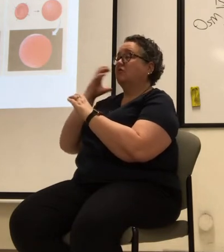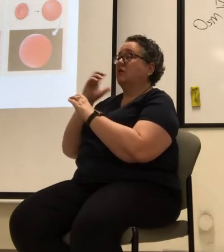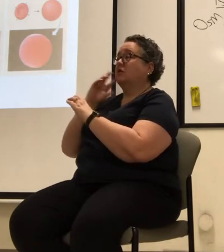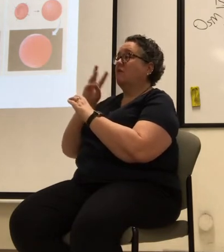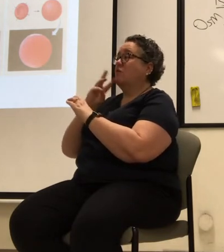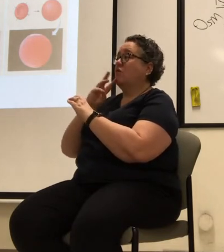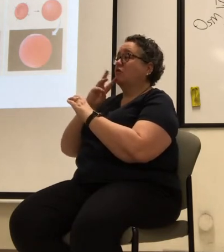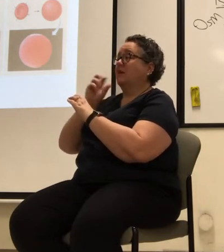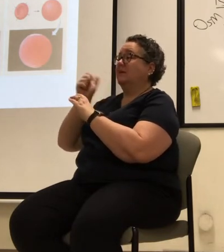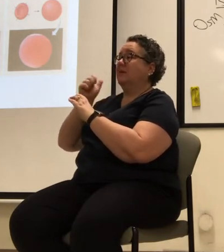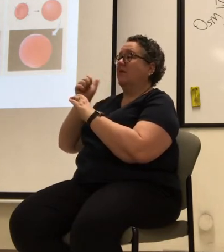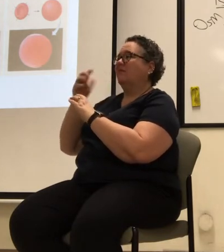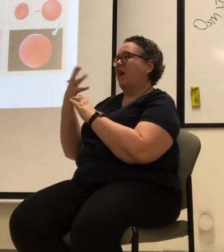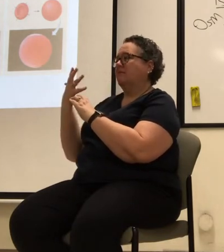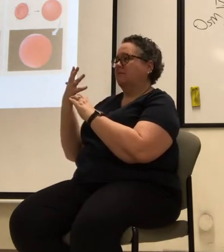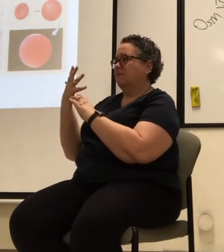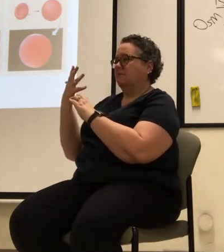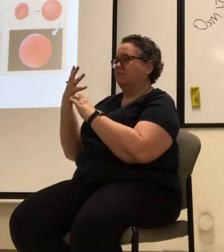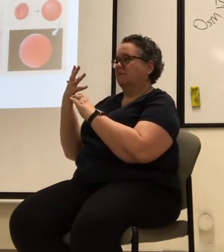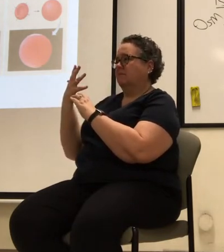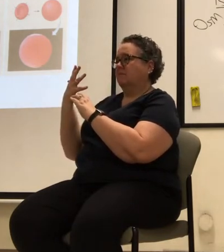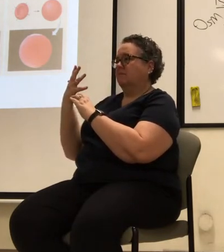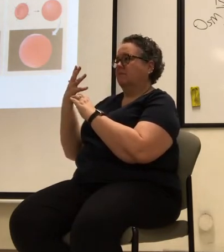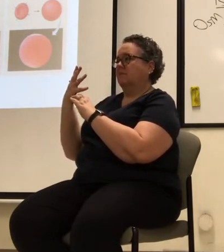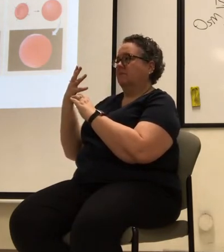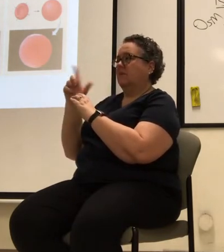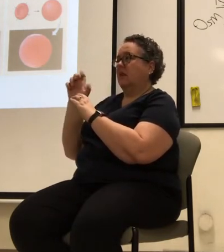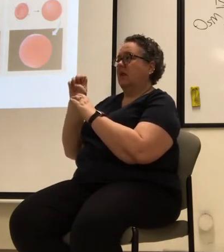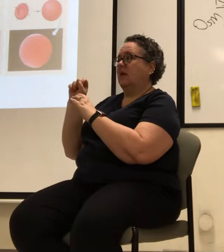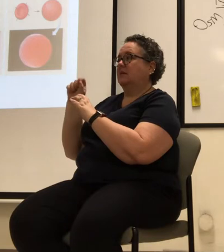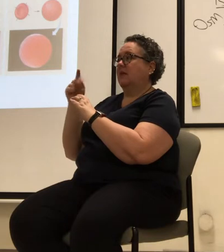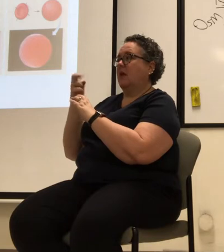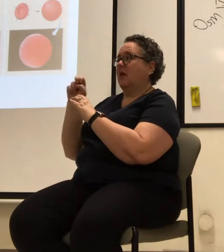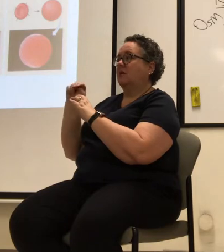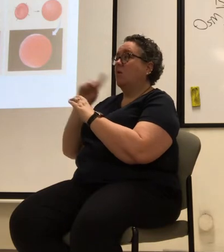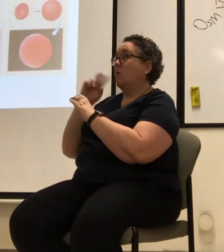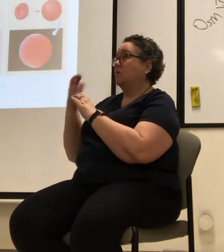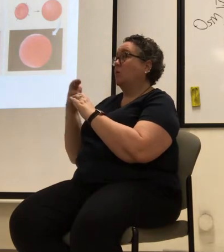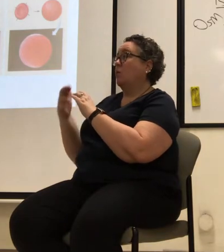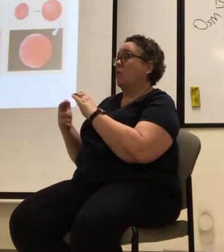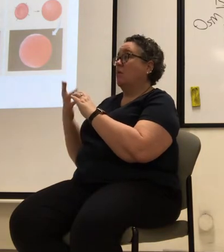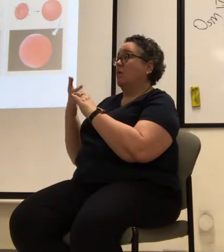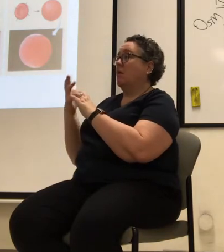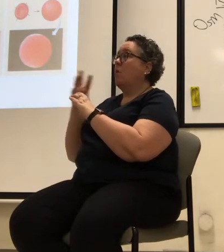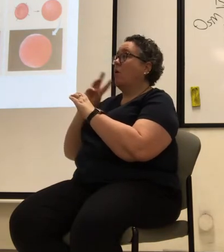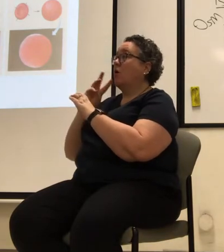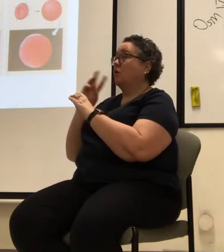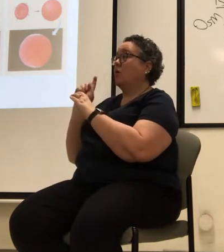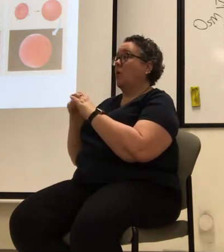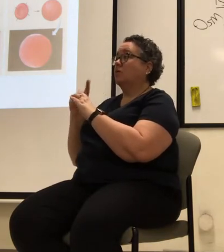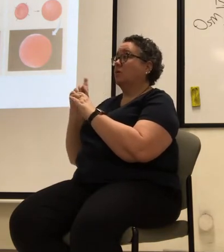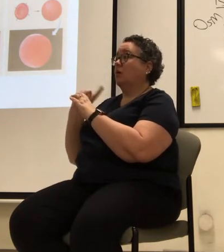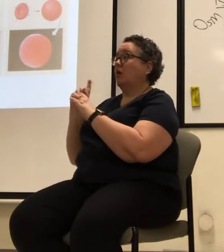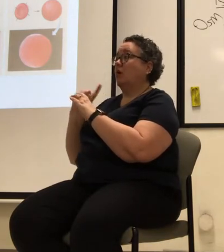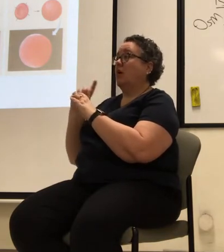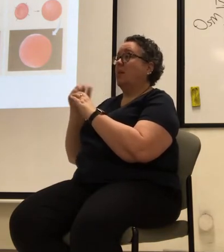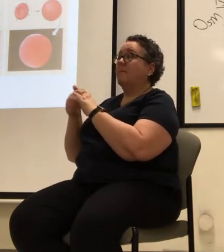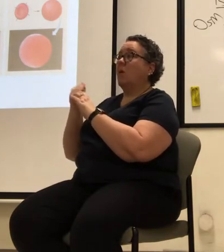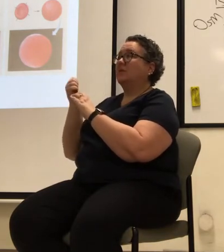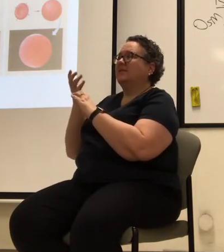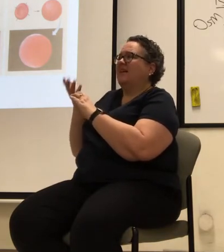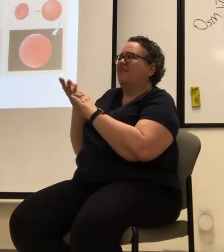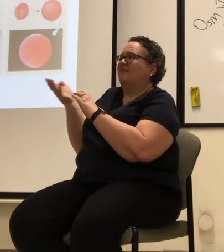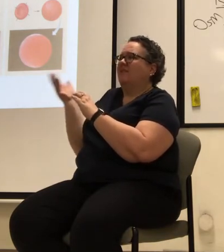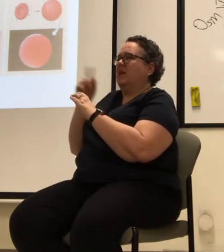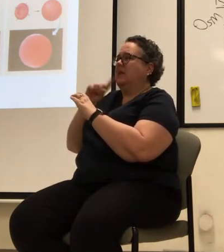is 5, less than. What's the rule? Water goes to where the most stuff